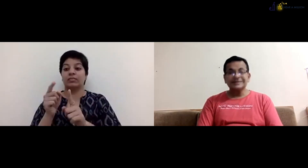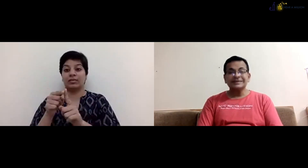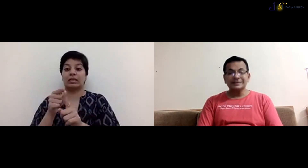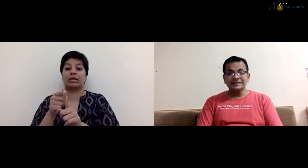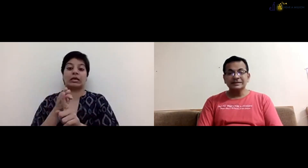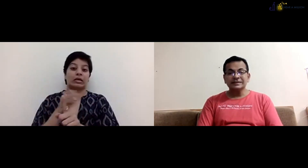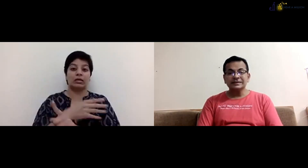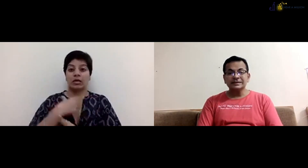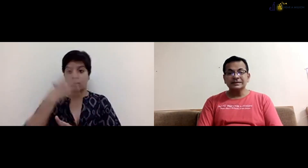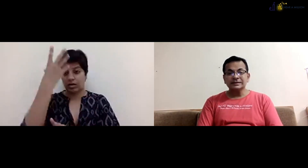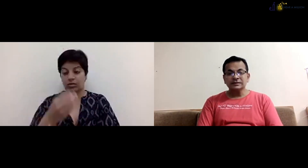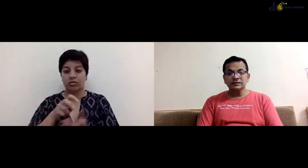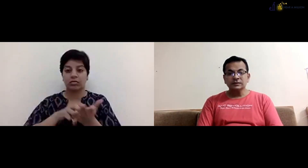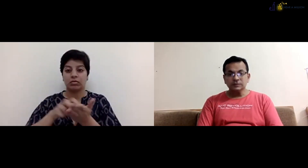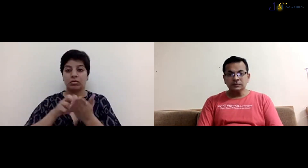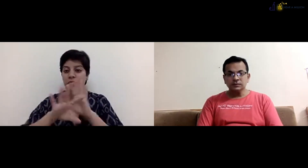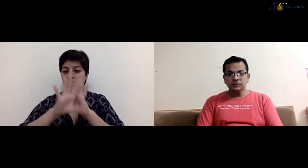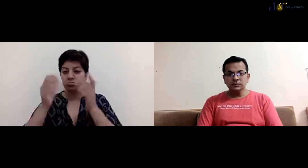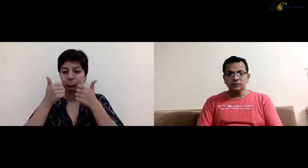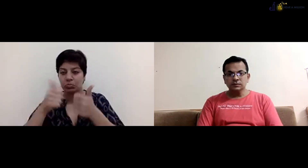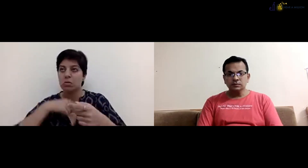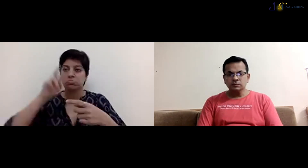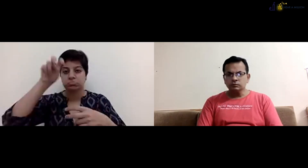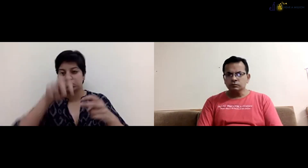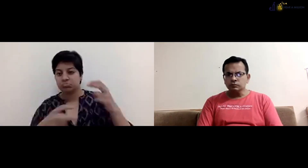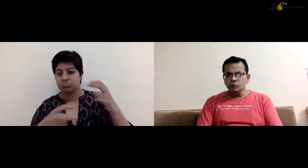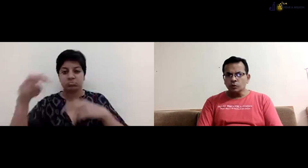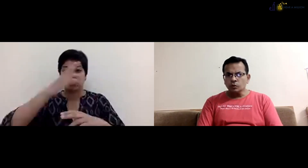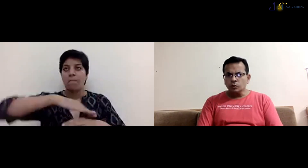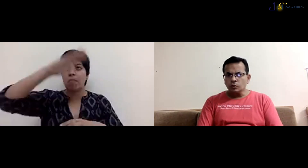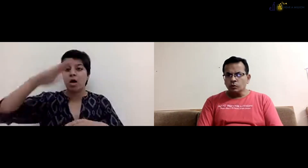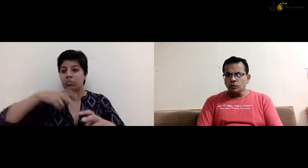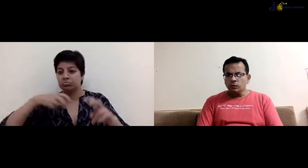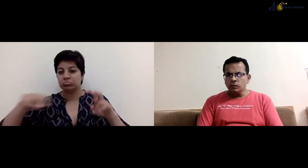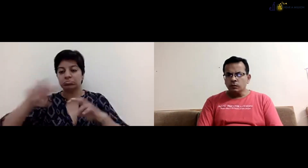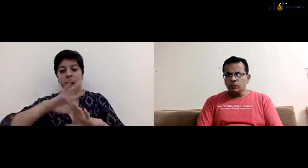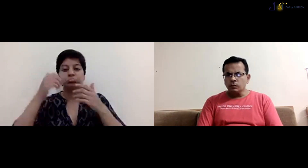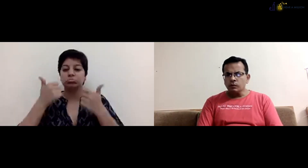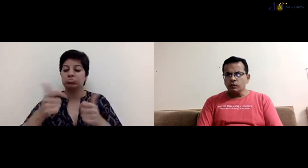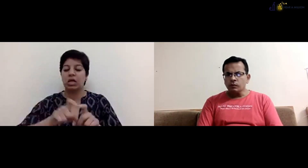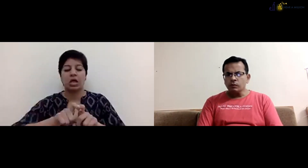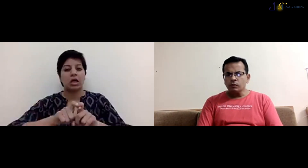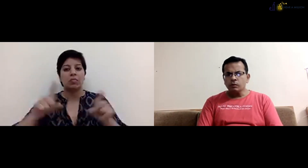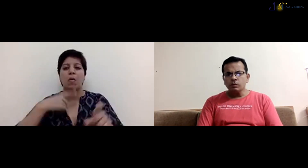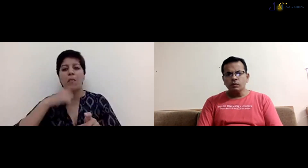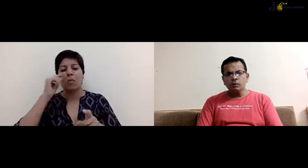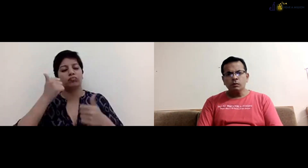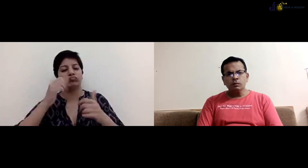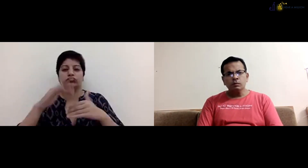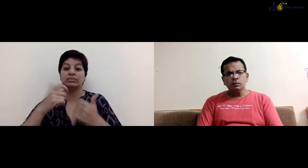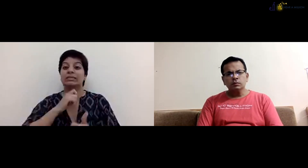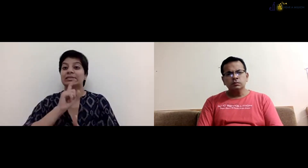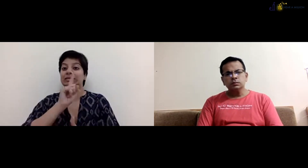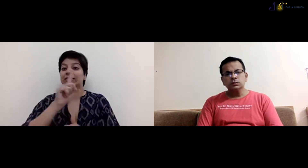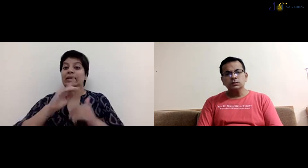Diwali crackers. If people are walking and they are. I was walking completely. I